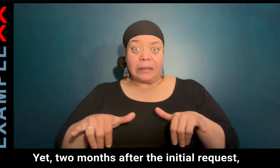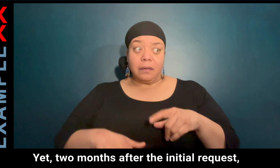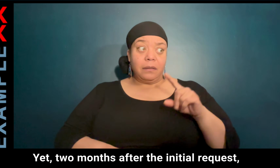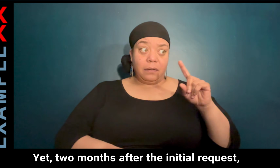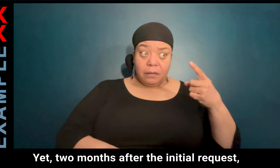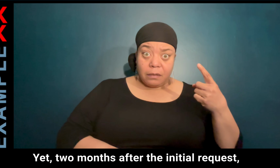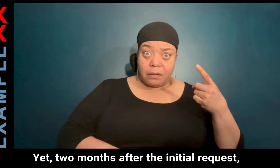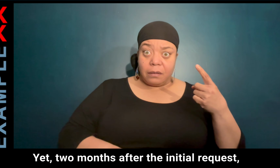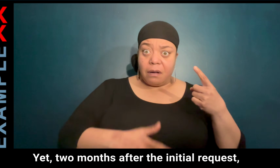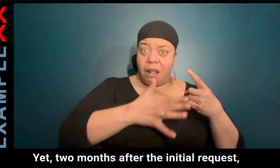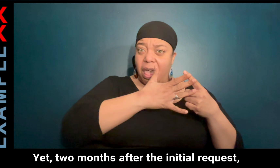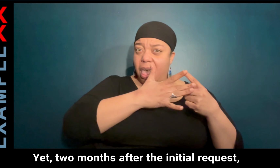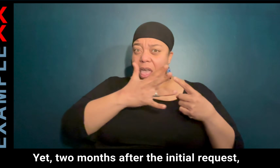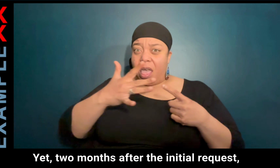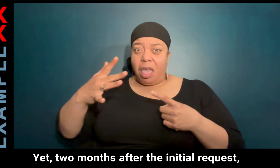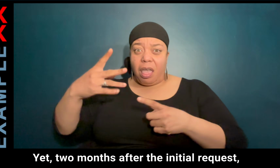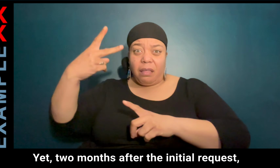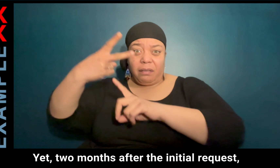Yet, 2 months after the initial request,